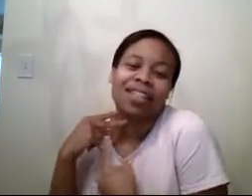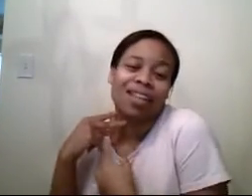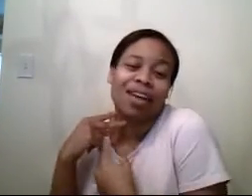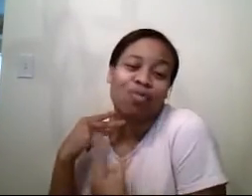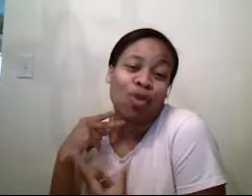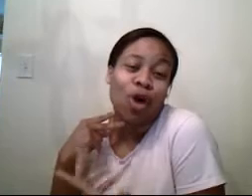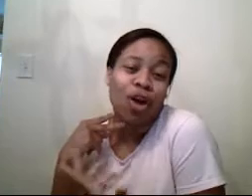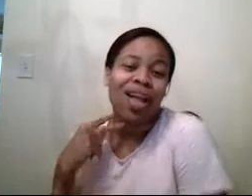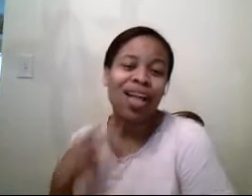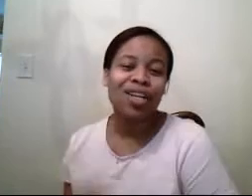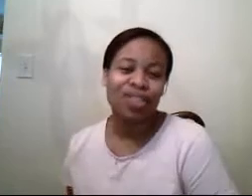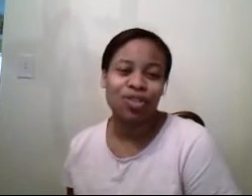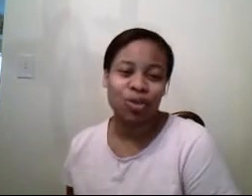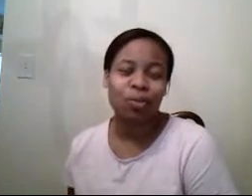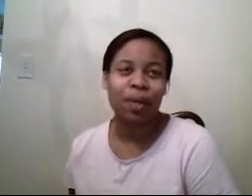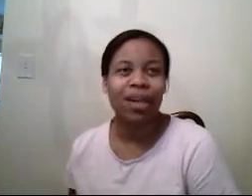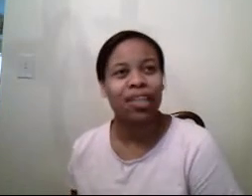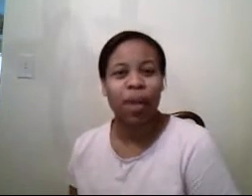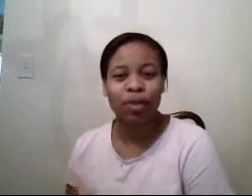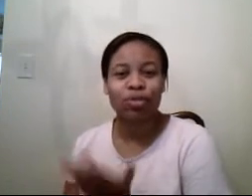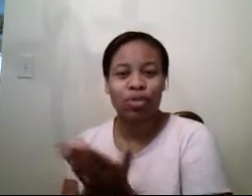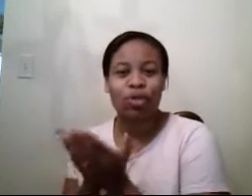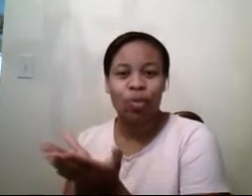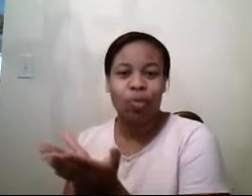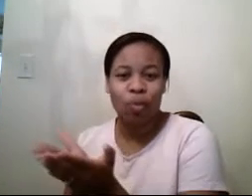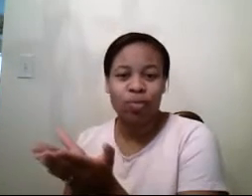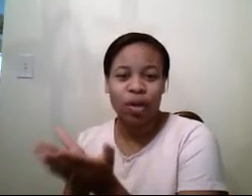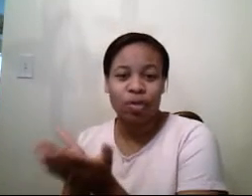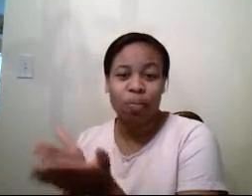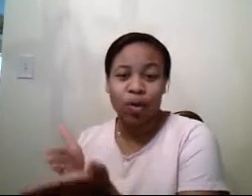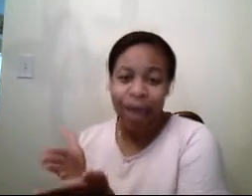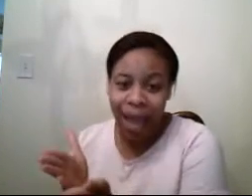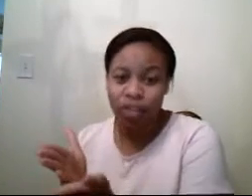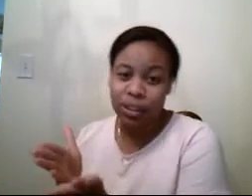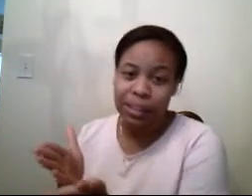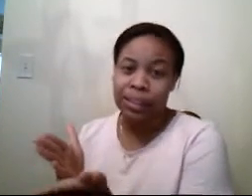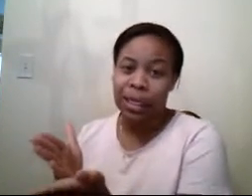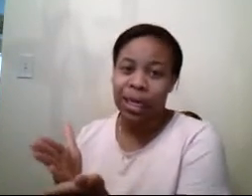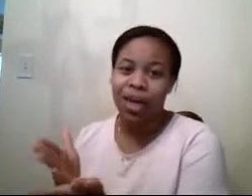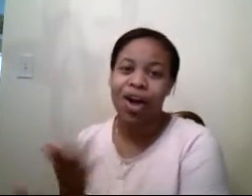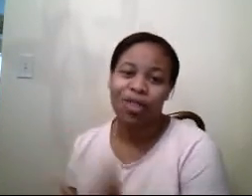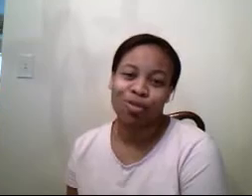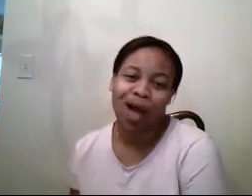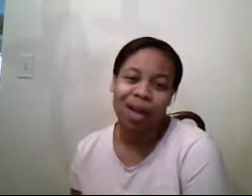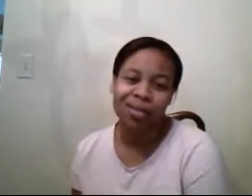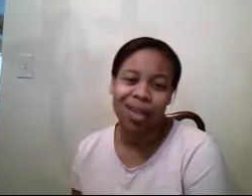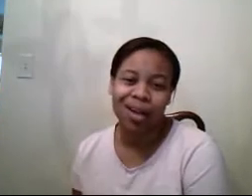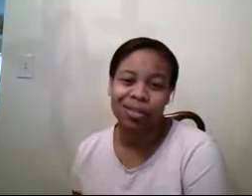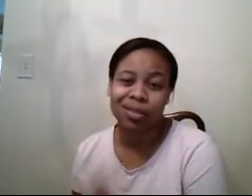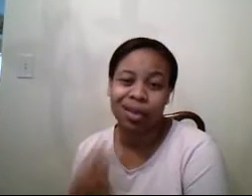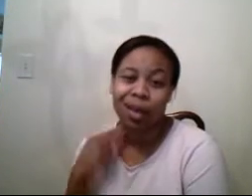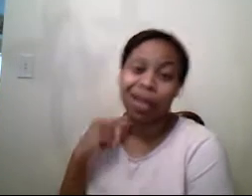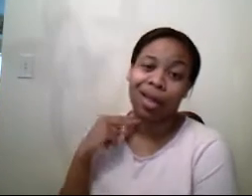that's not wrong to do, but it's better to show the boat and actually sticking on the rocks than it is to say it